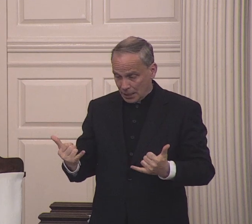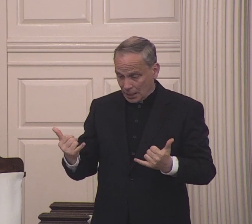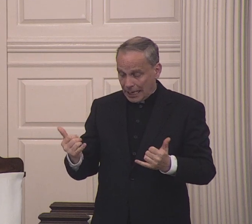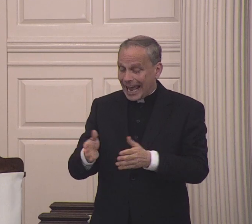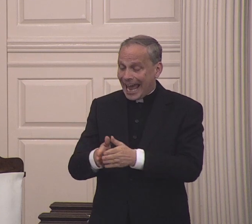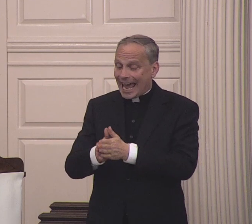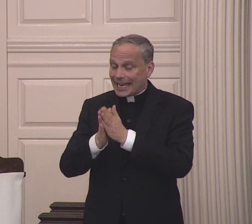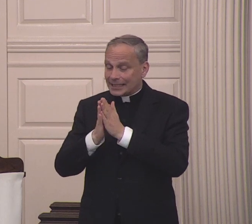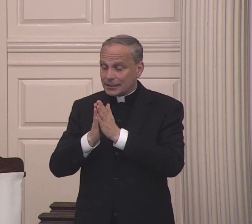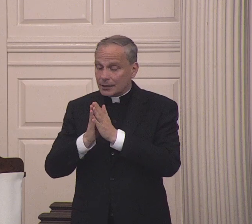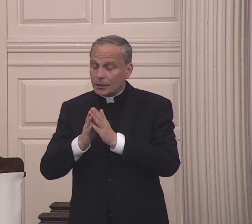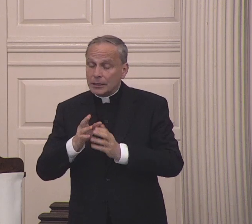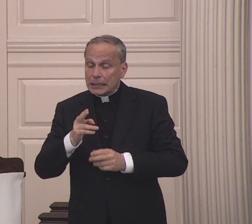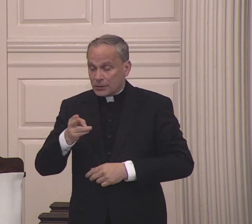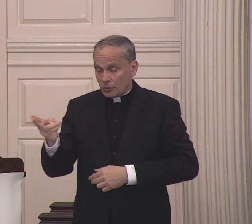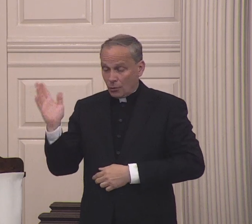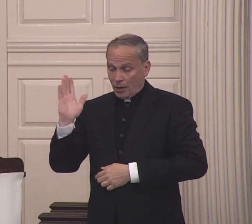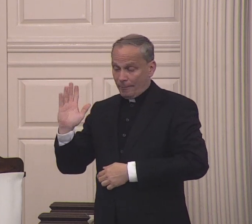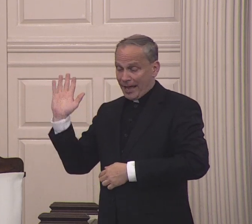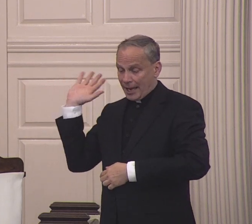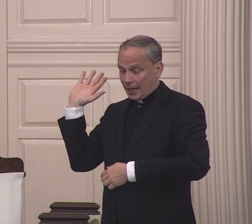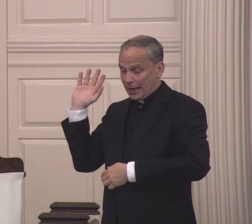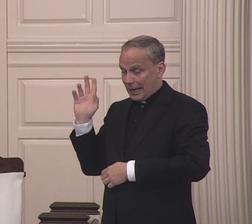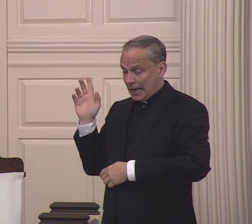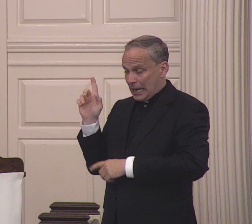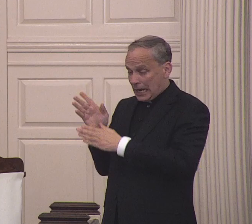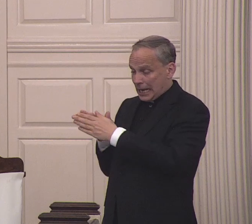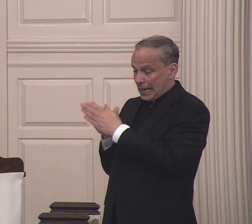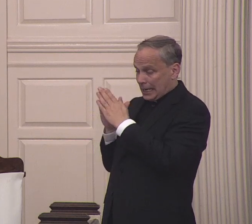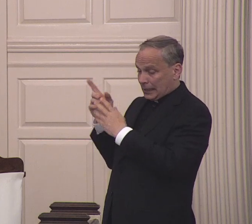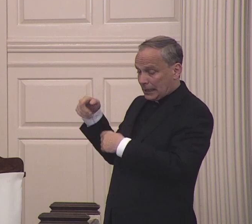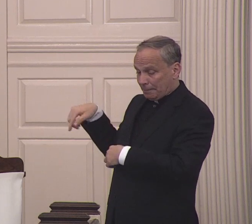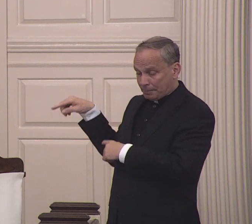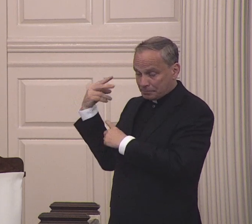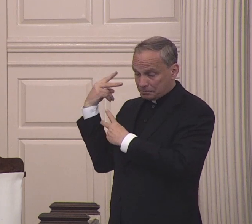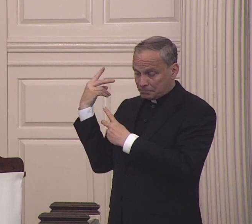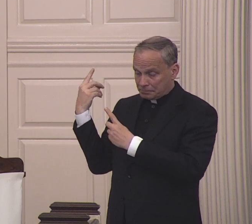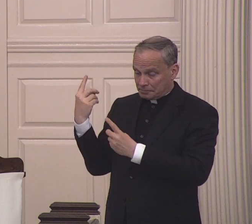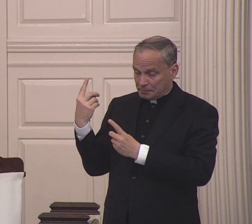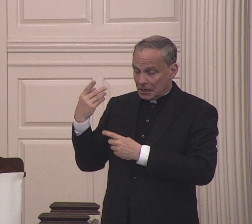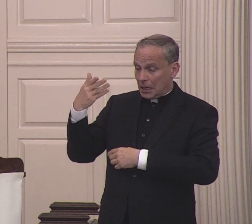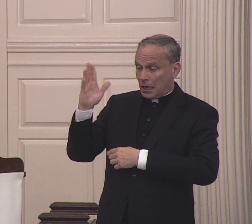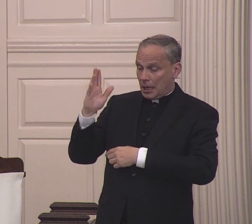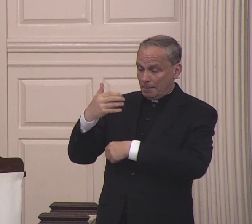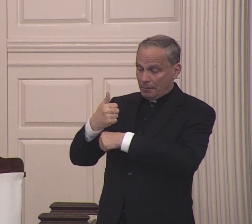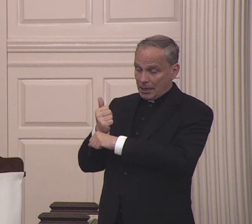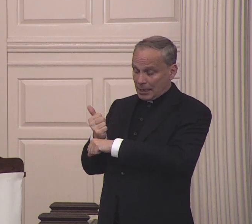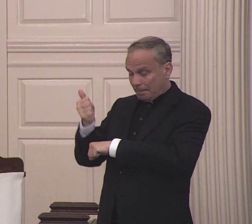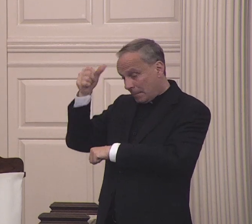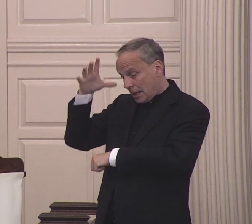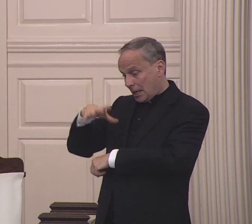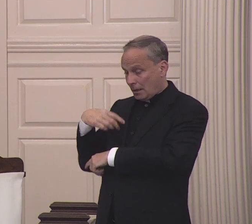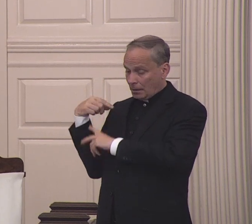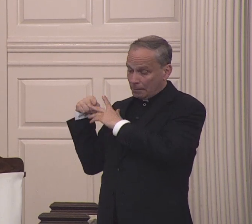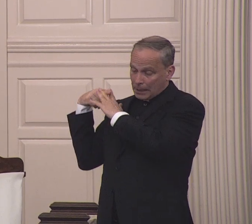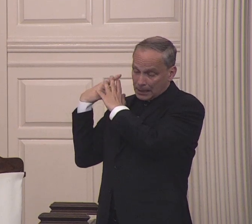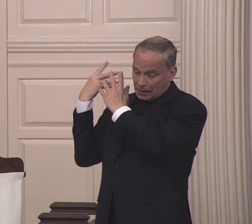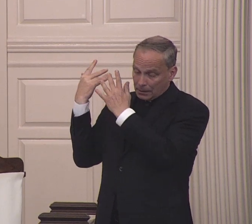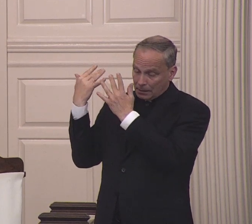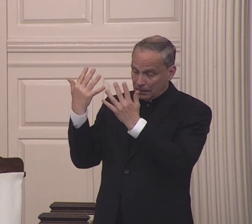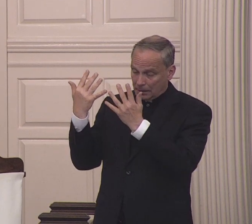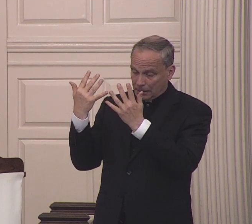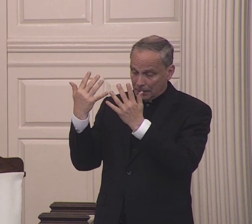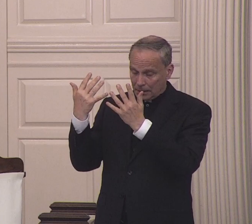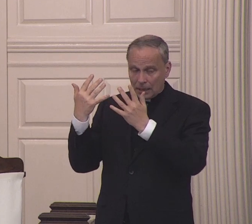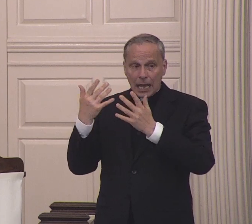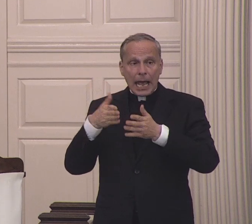old, before your time, ever since God created man upon the earth. Ask from one